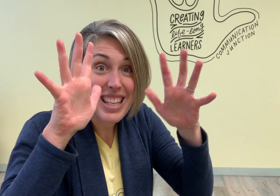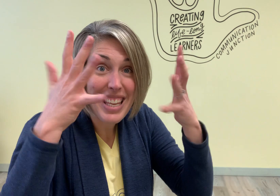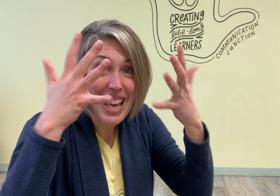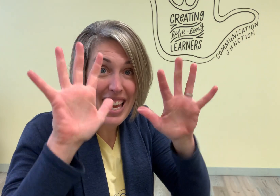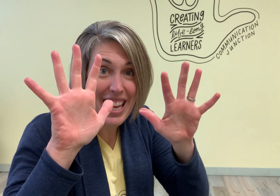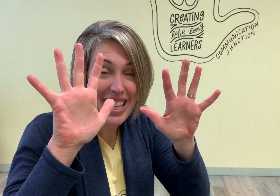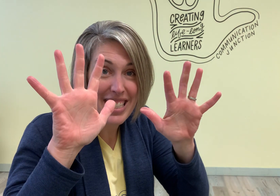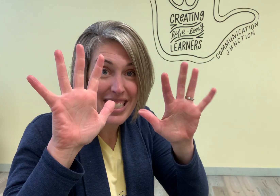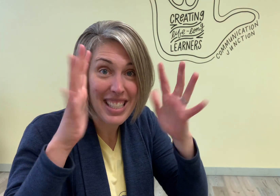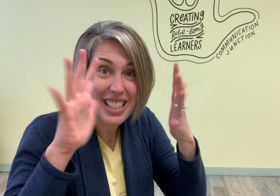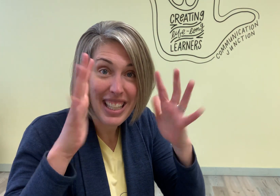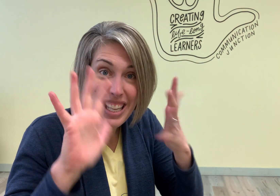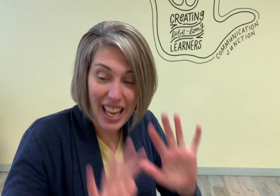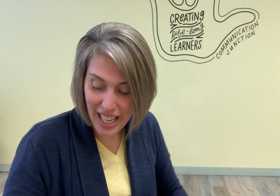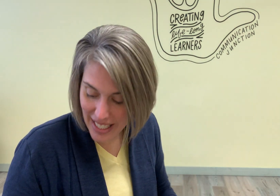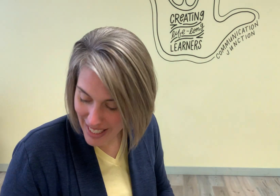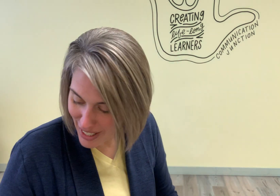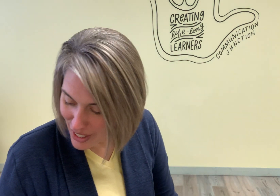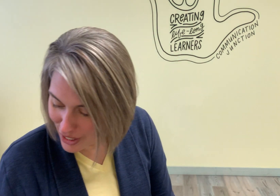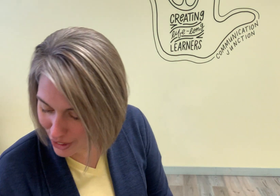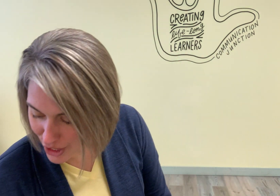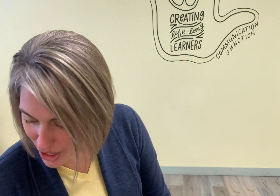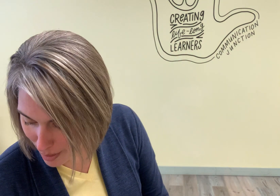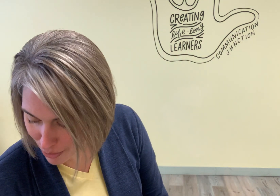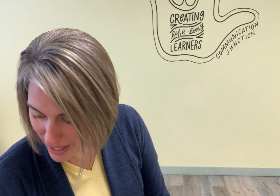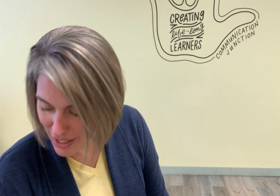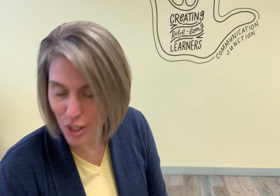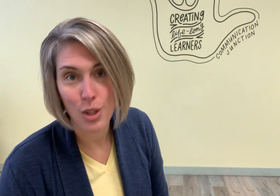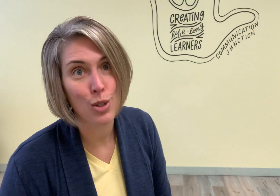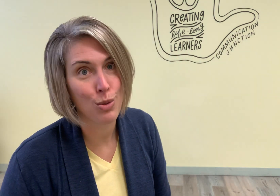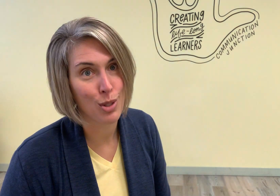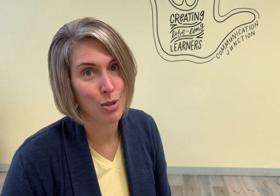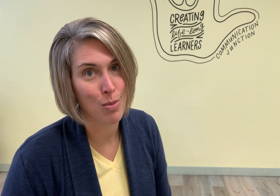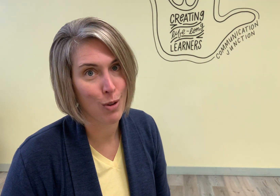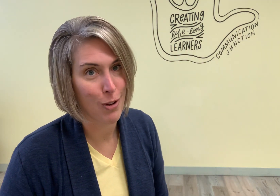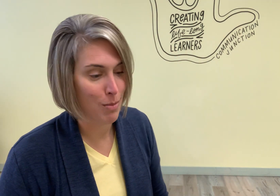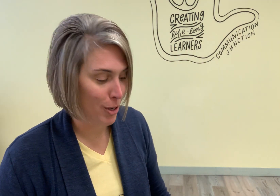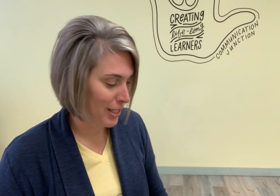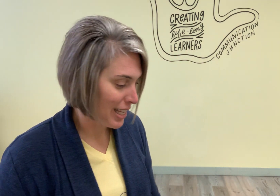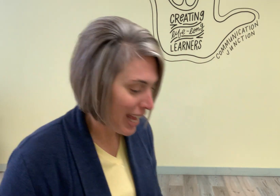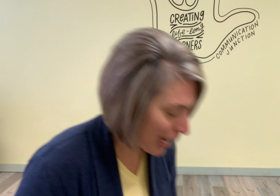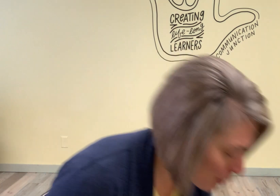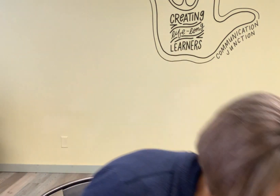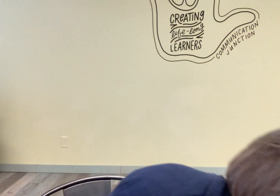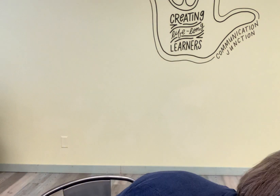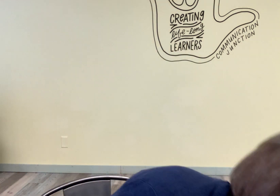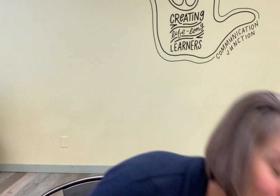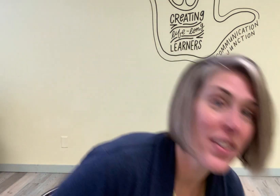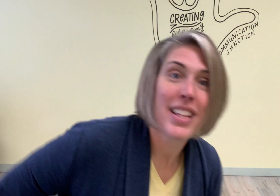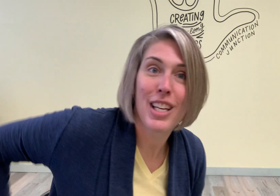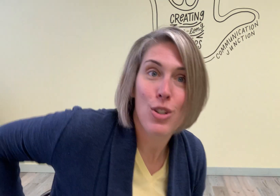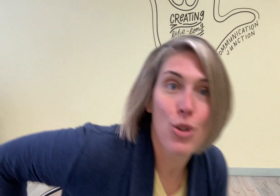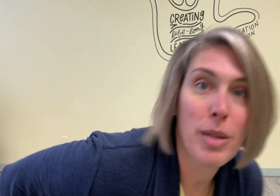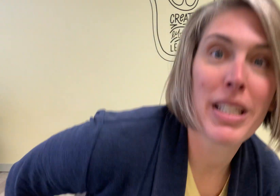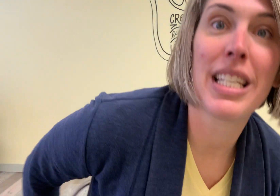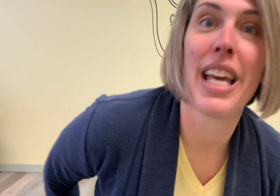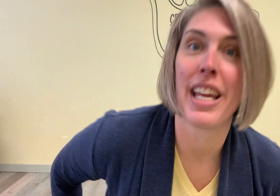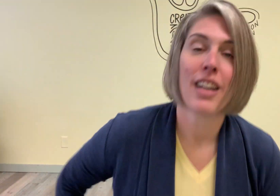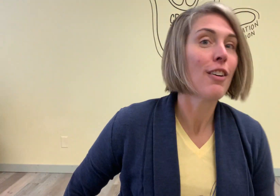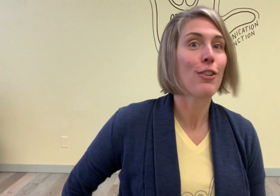The end. The end. Good job, friends. Those were some super fun books. I'm so glad that you joined me today for Sign